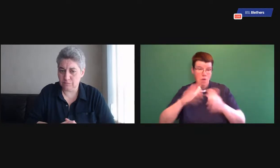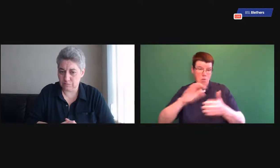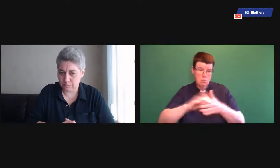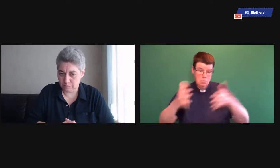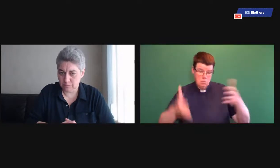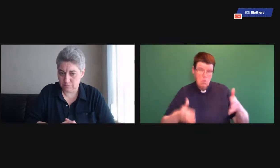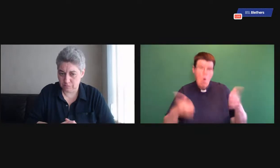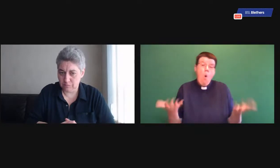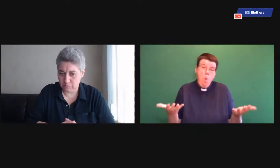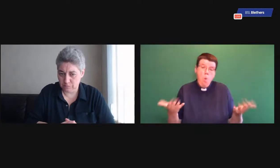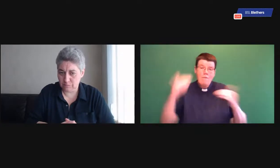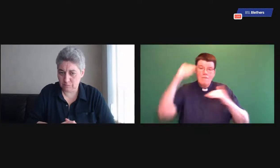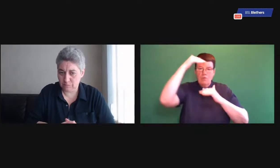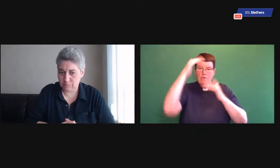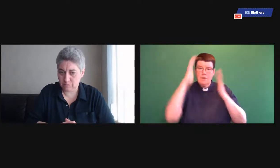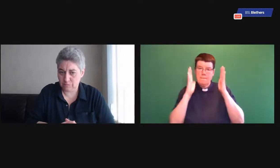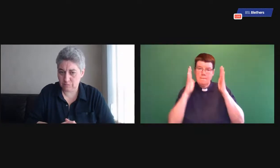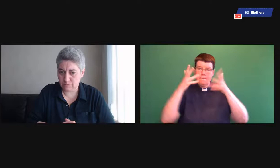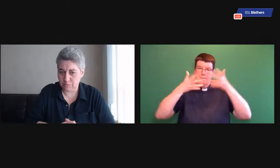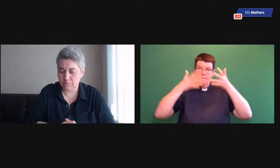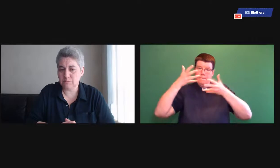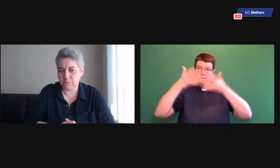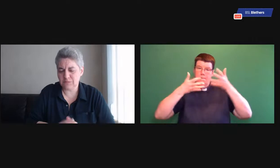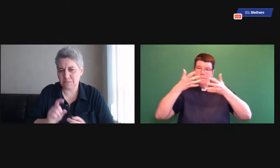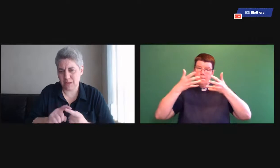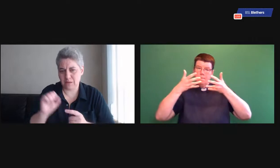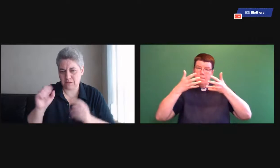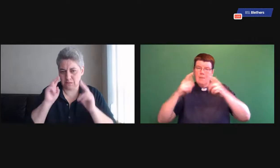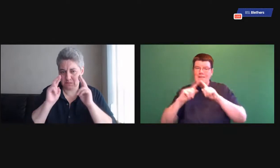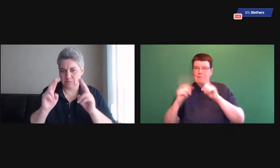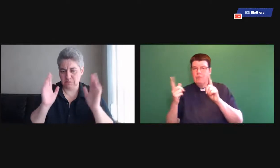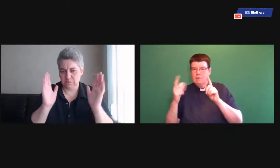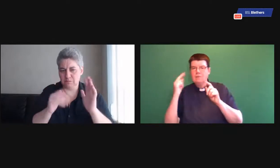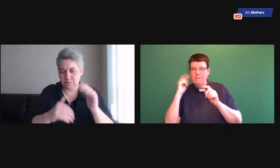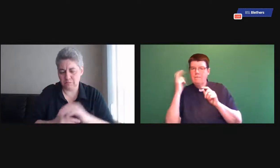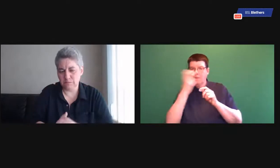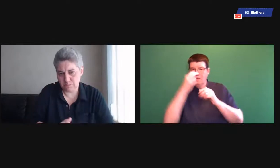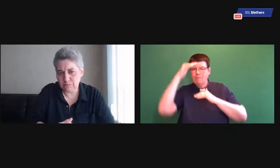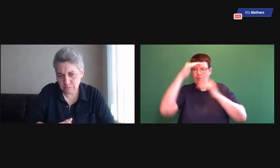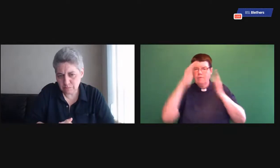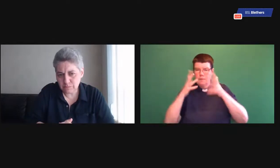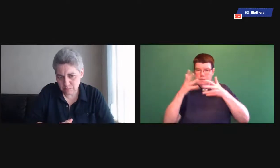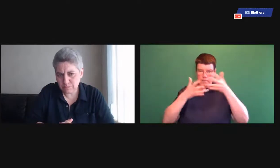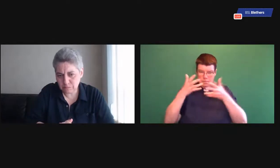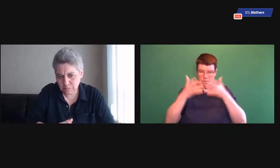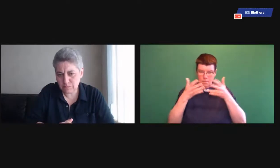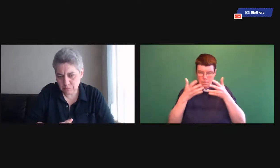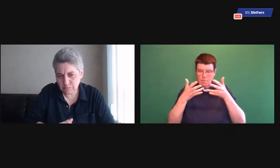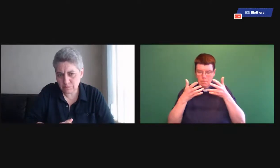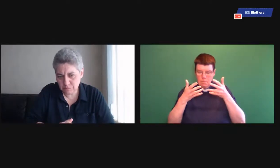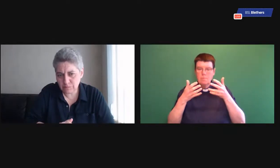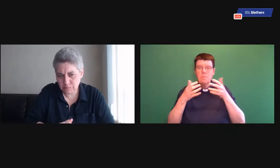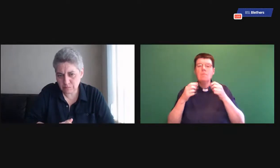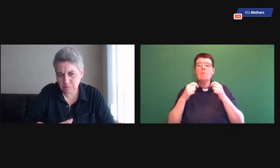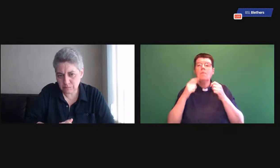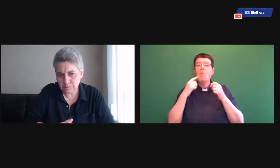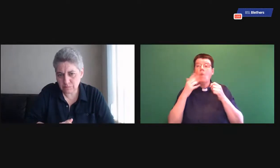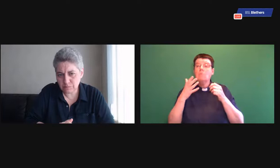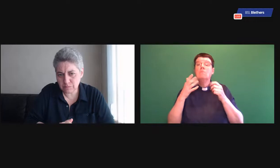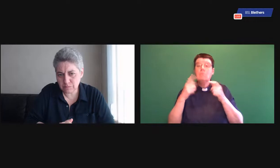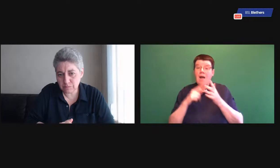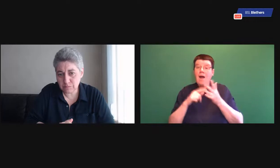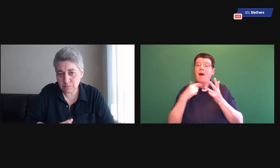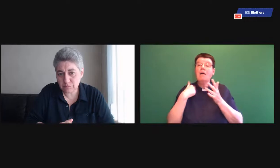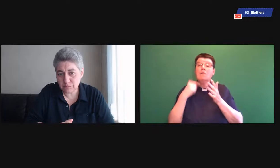much easier because it was so beautiful. It could be hands-on or visual frame, depending on what the needs were. So if